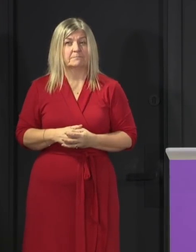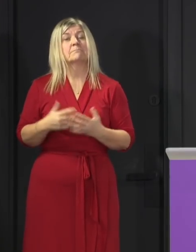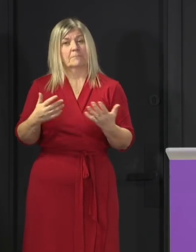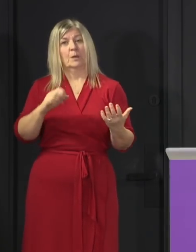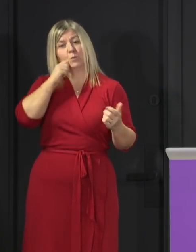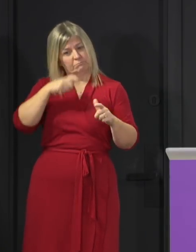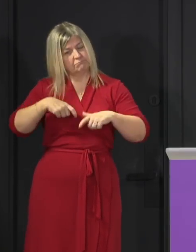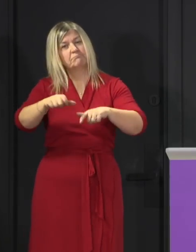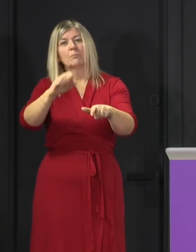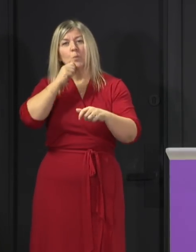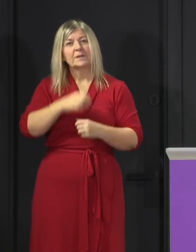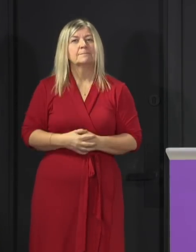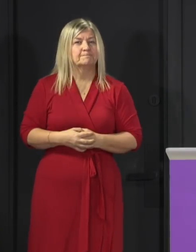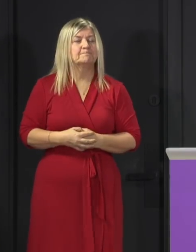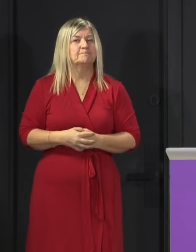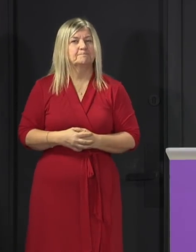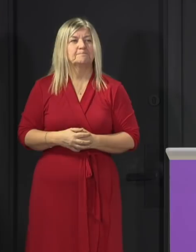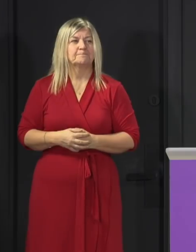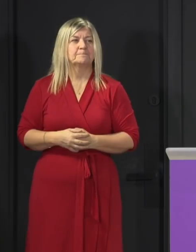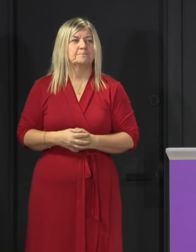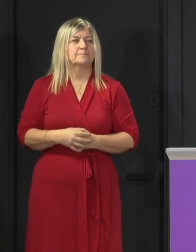take as carefully as we can.